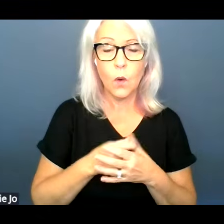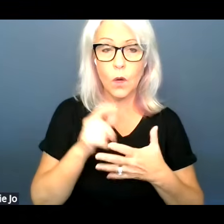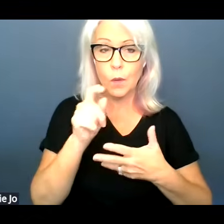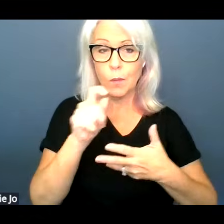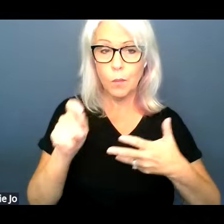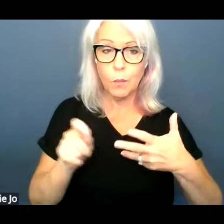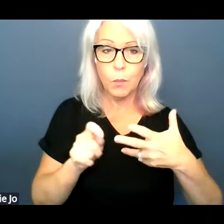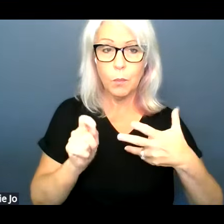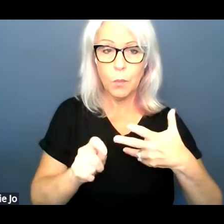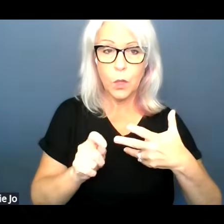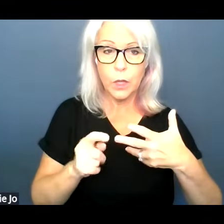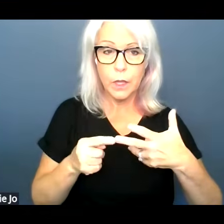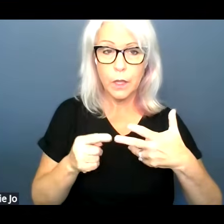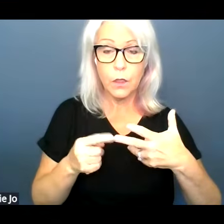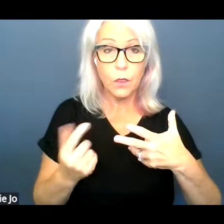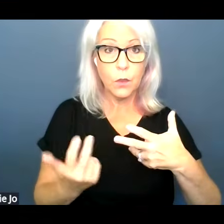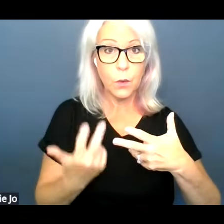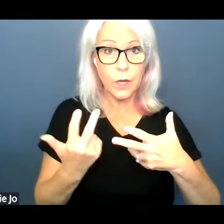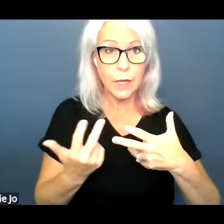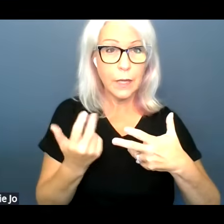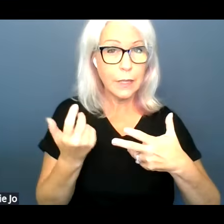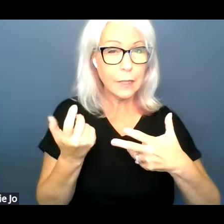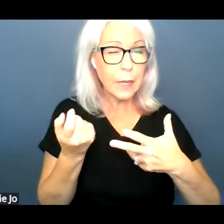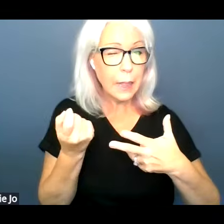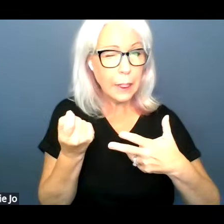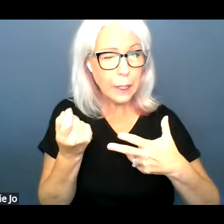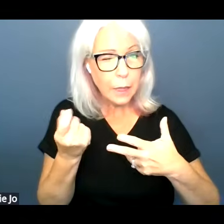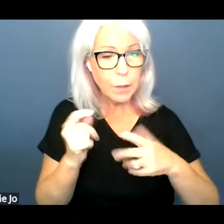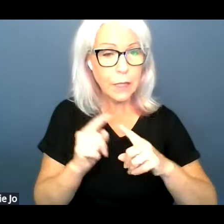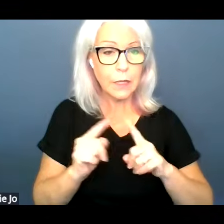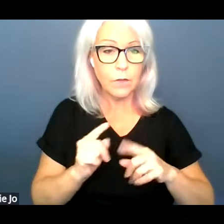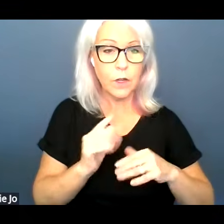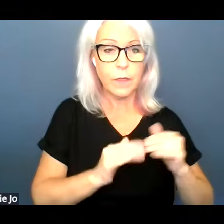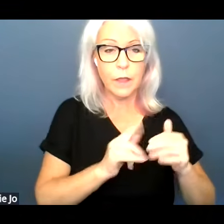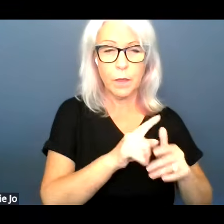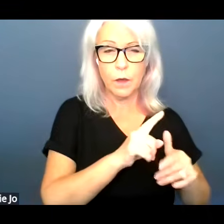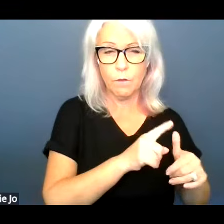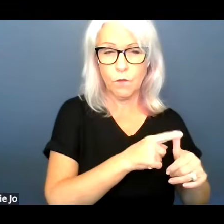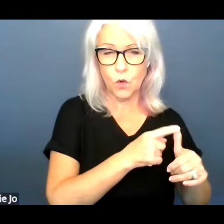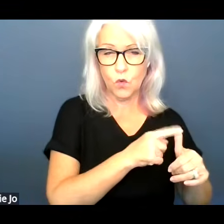than Personally. the original bullet 3.